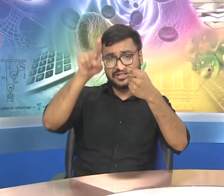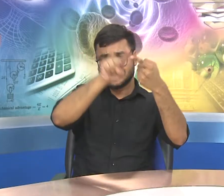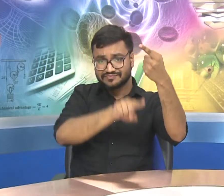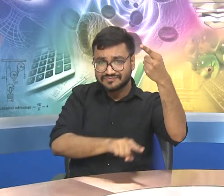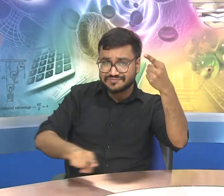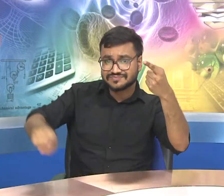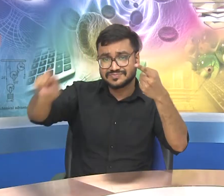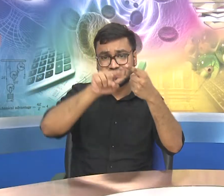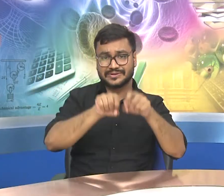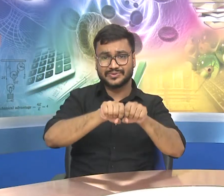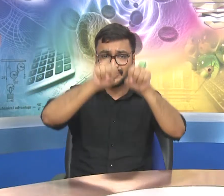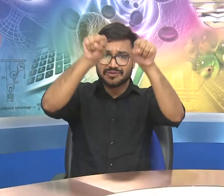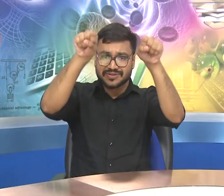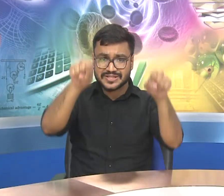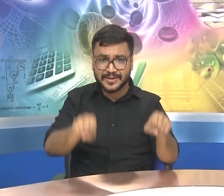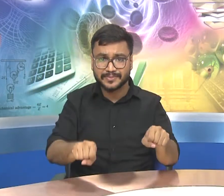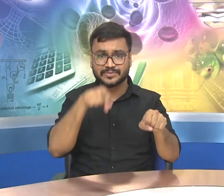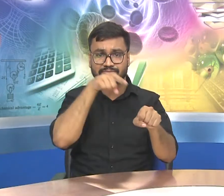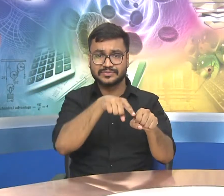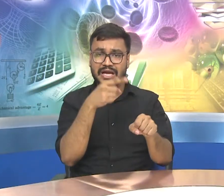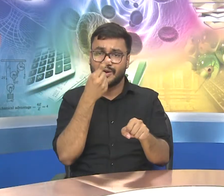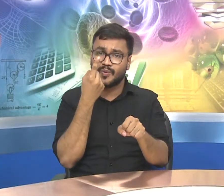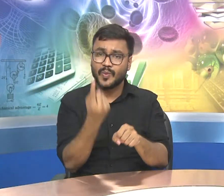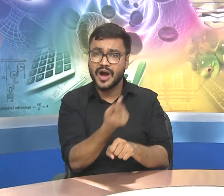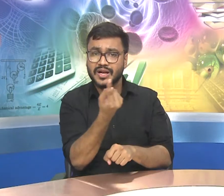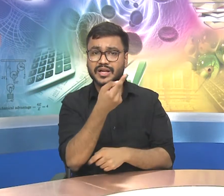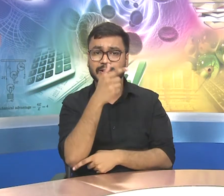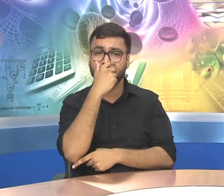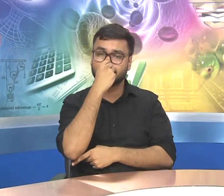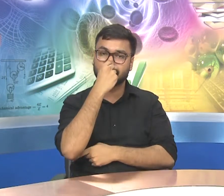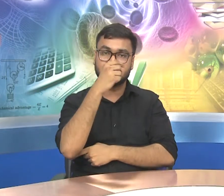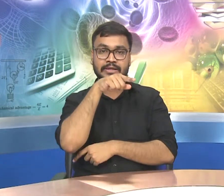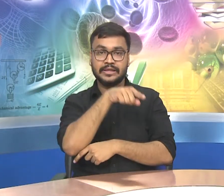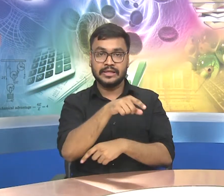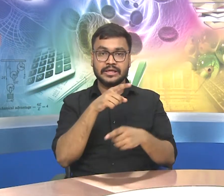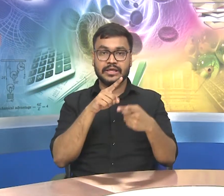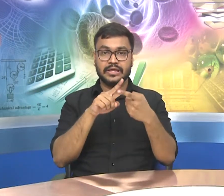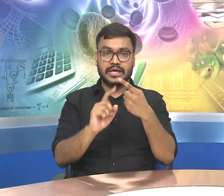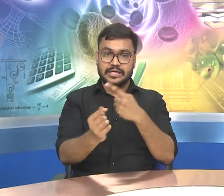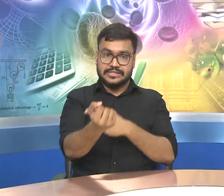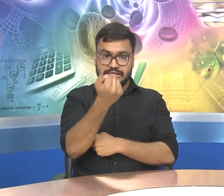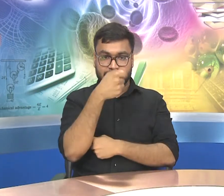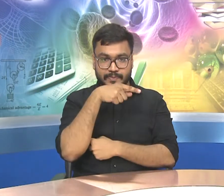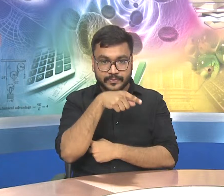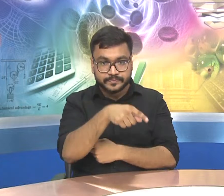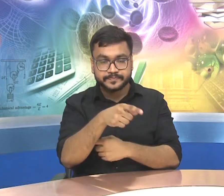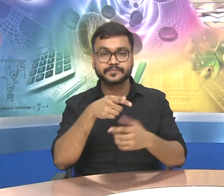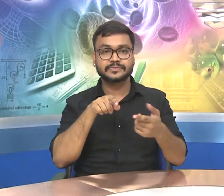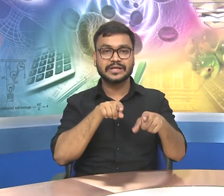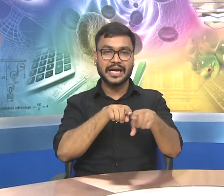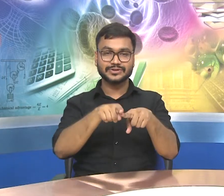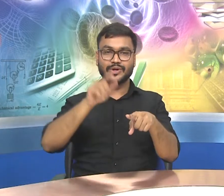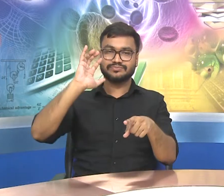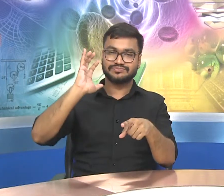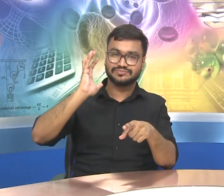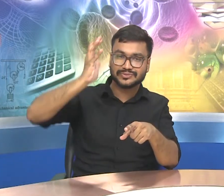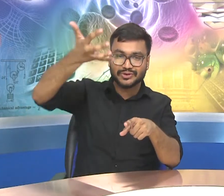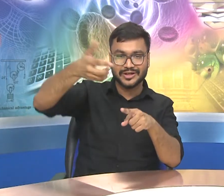Energy flow in an ecosystem is always one way, or we can say